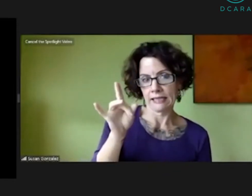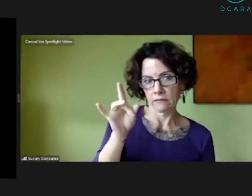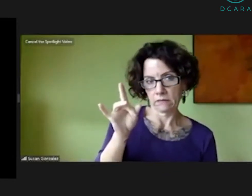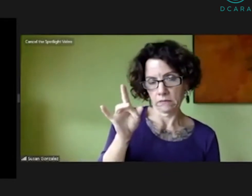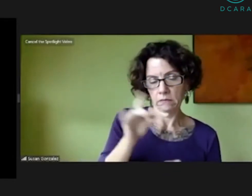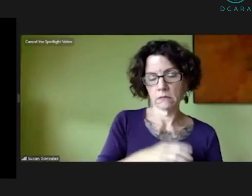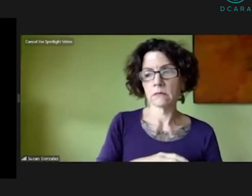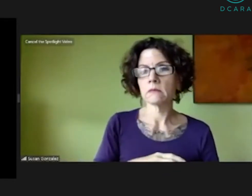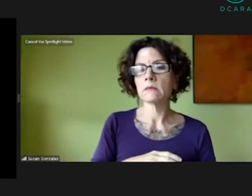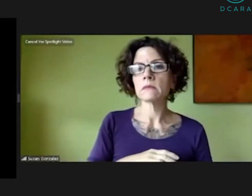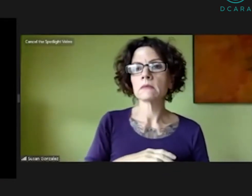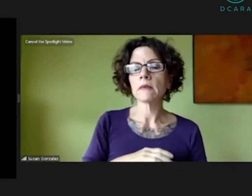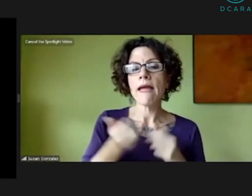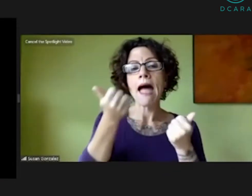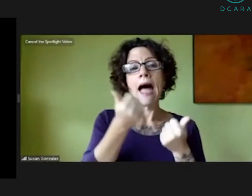18.